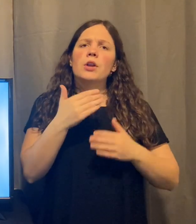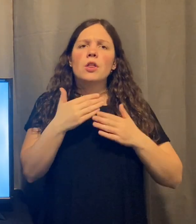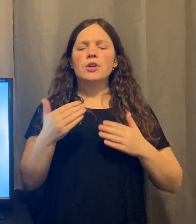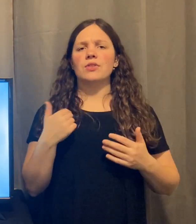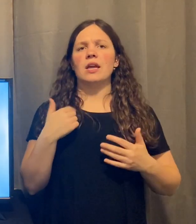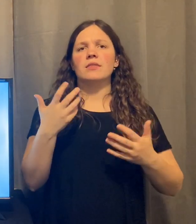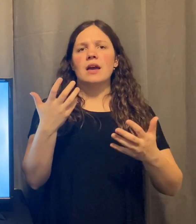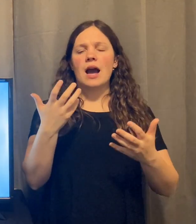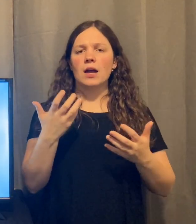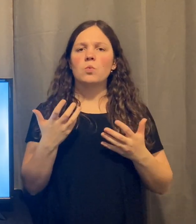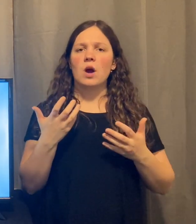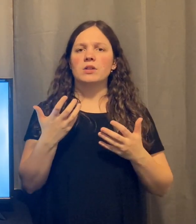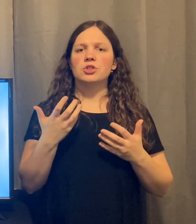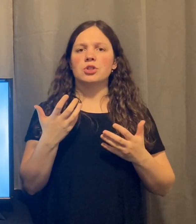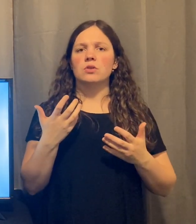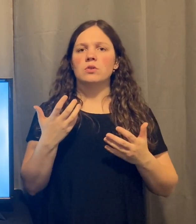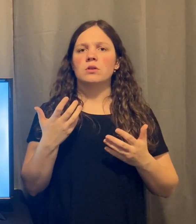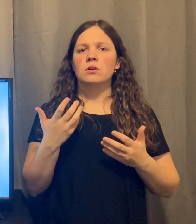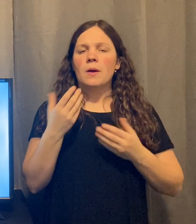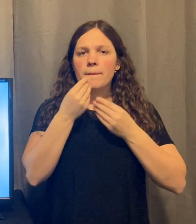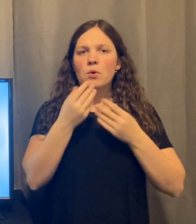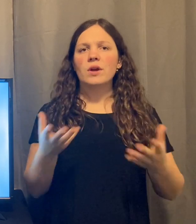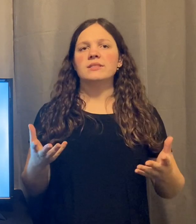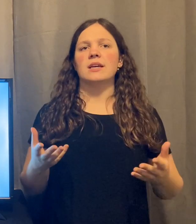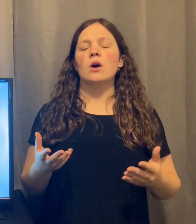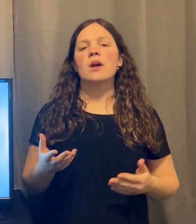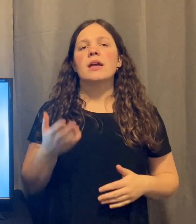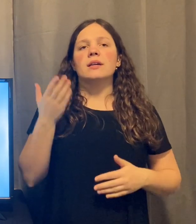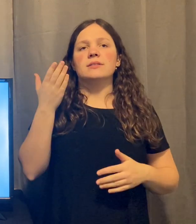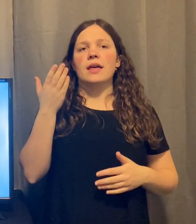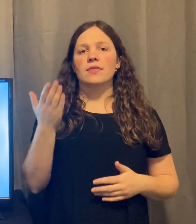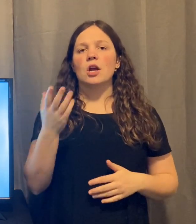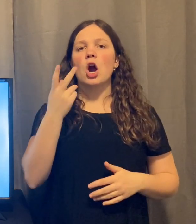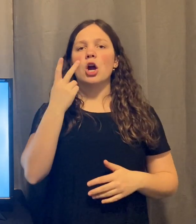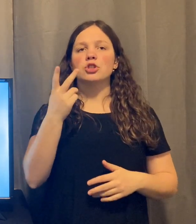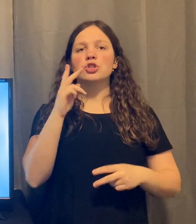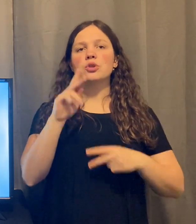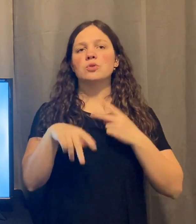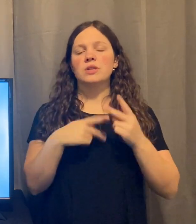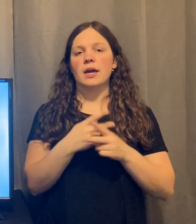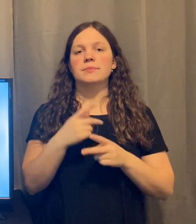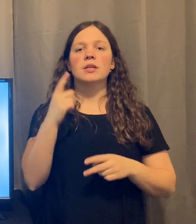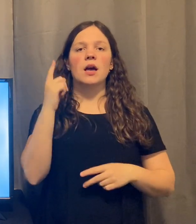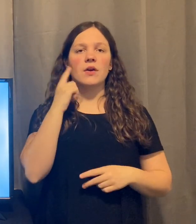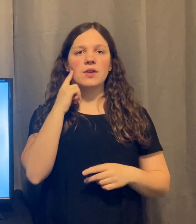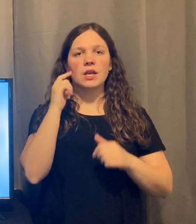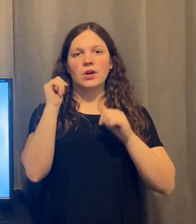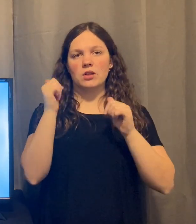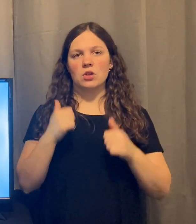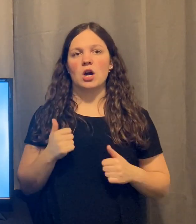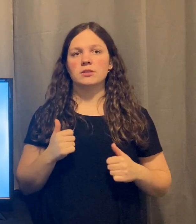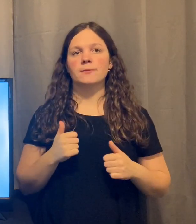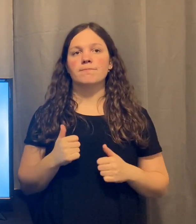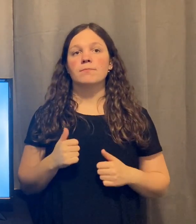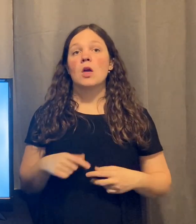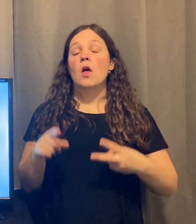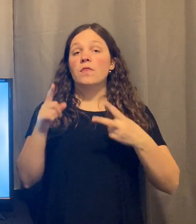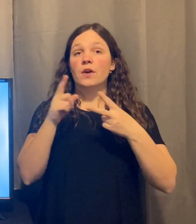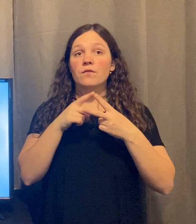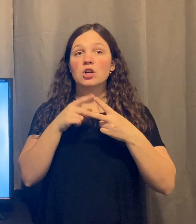Another thing that I want to point out is that there are 2 types of hearing loss. The first